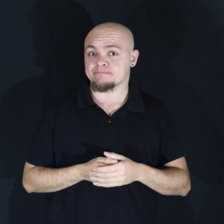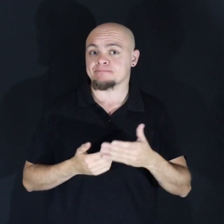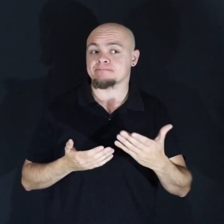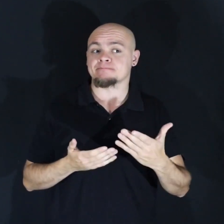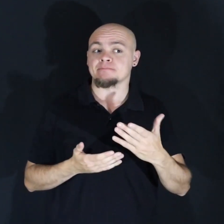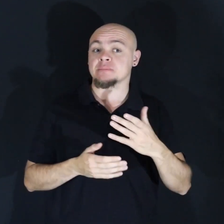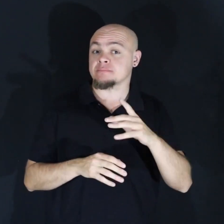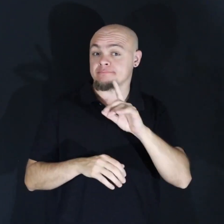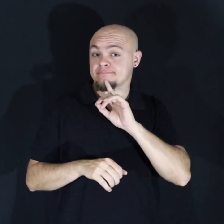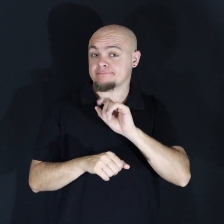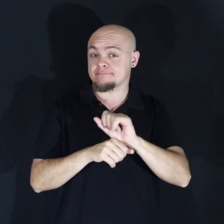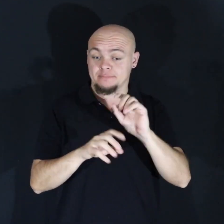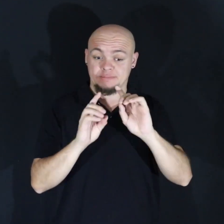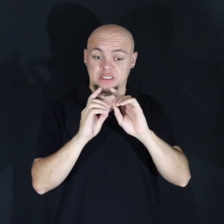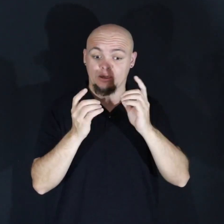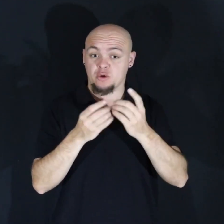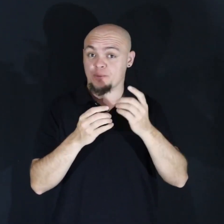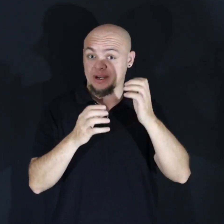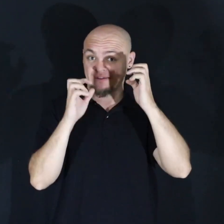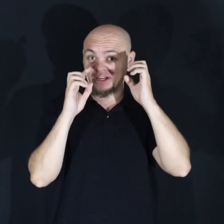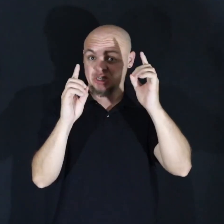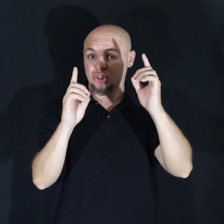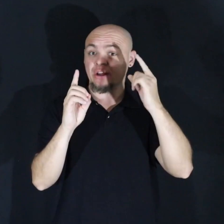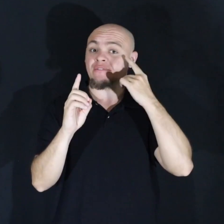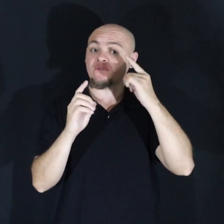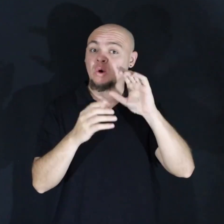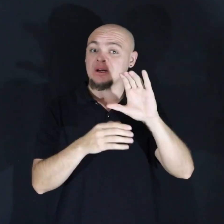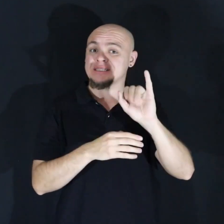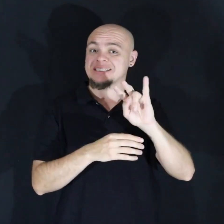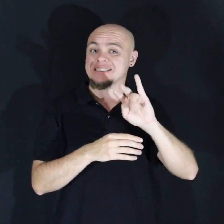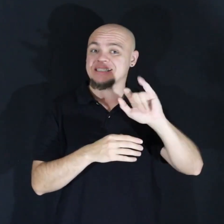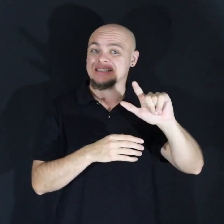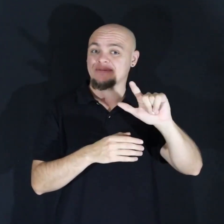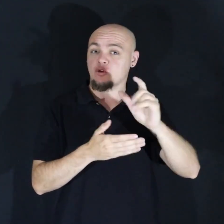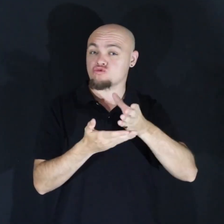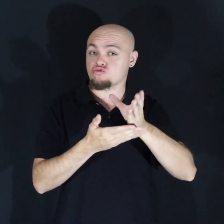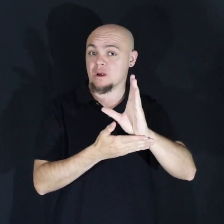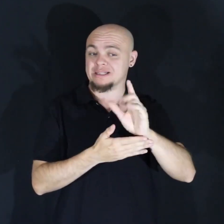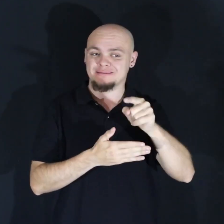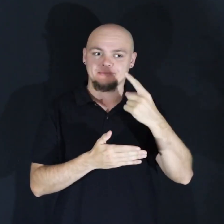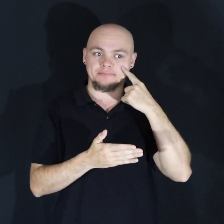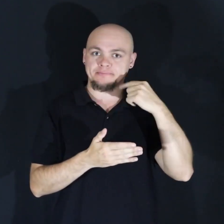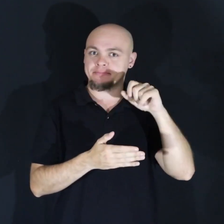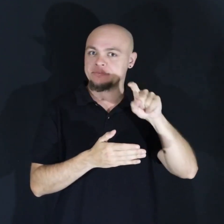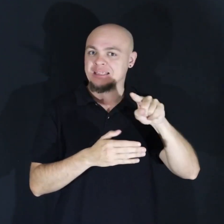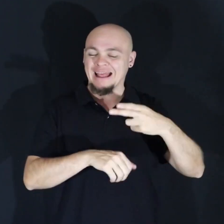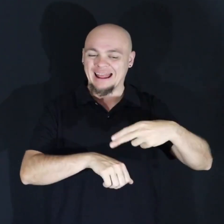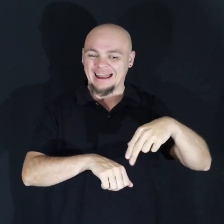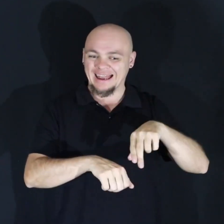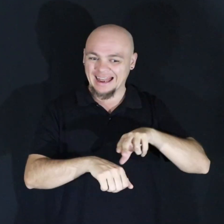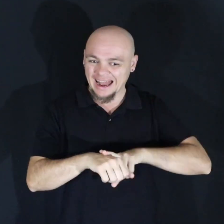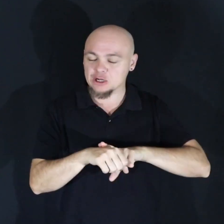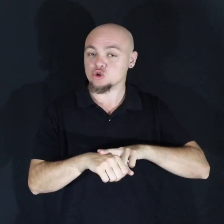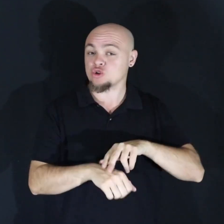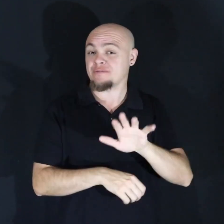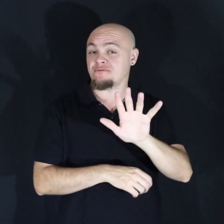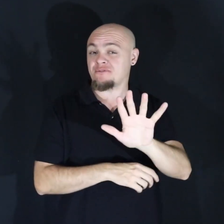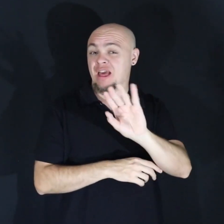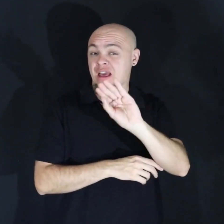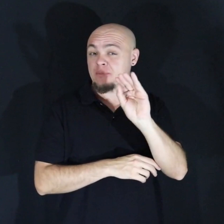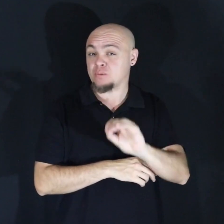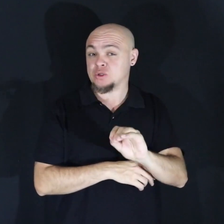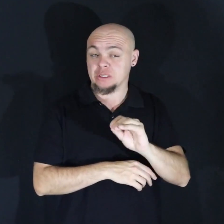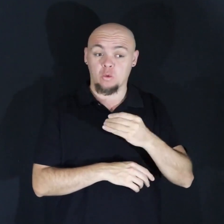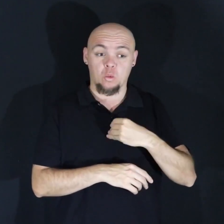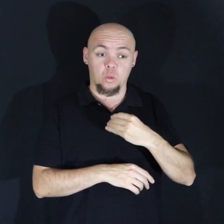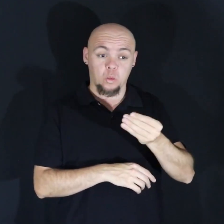Even the Department of Education for Civil Rights found that nationally, 5% of